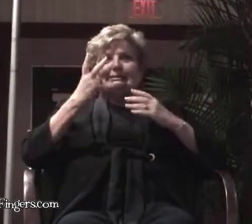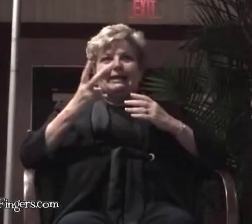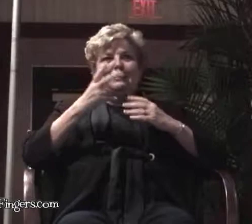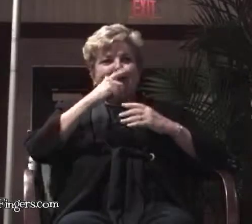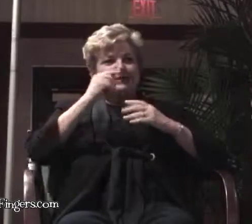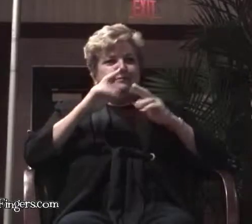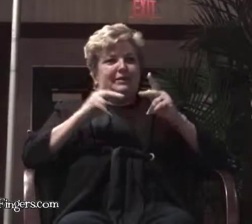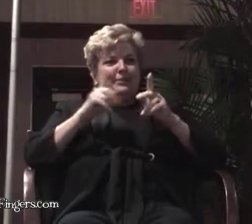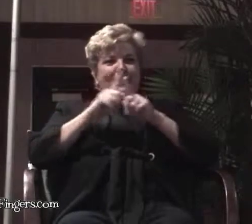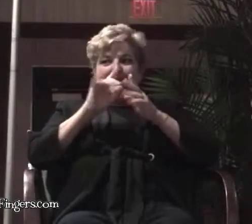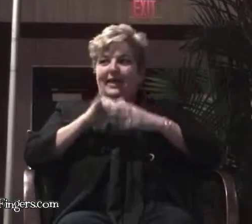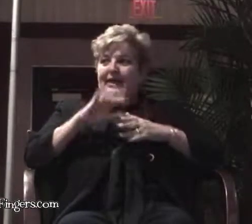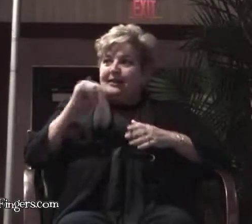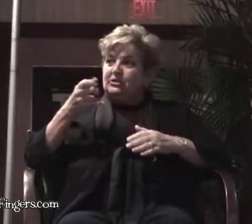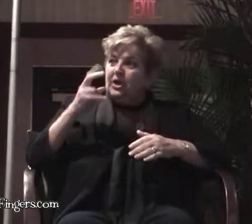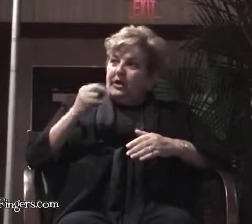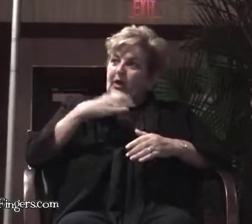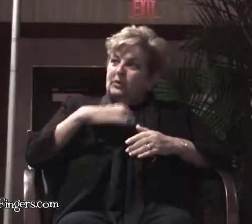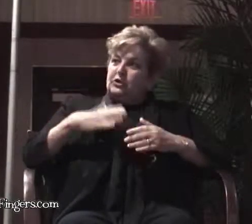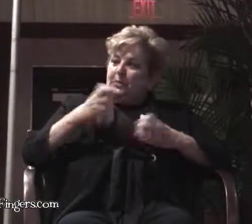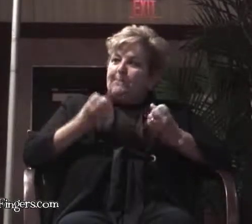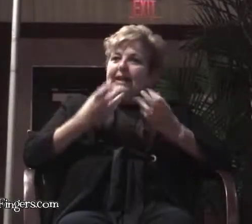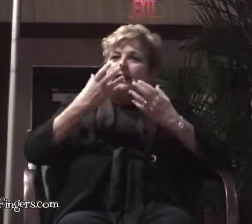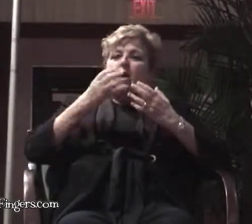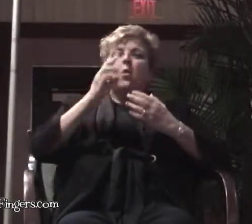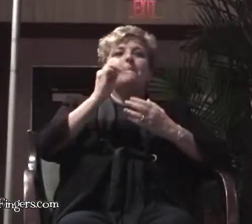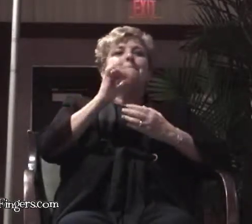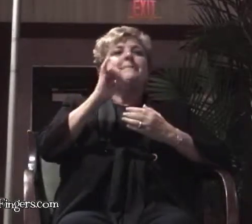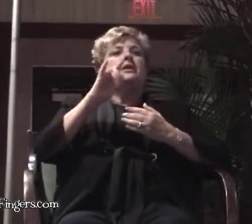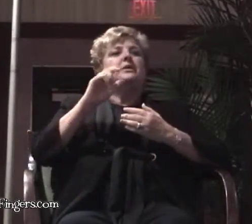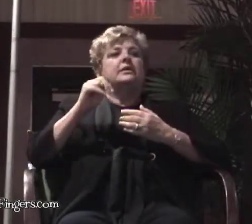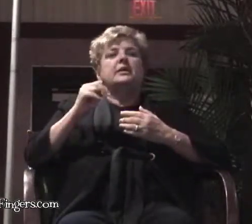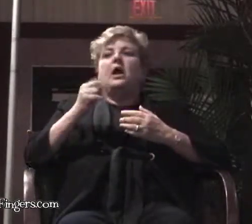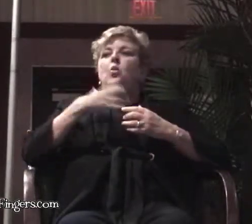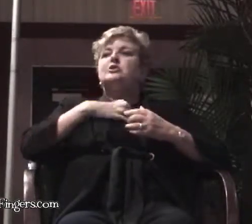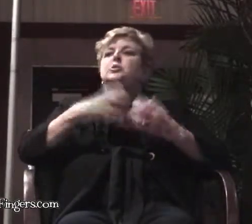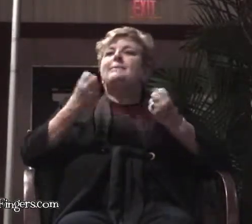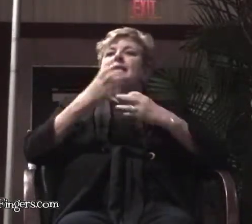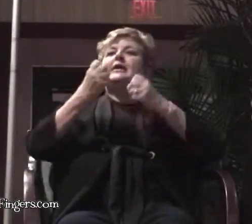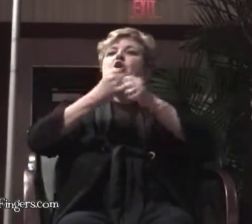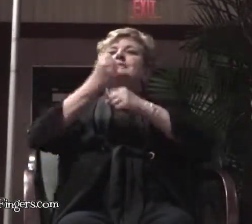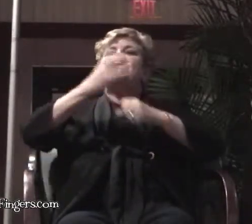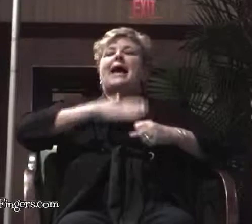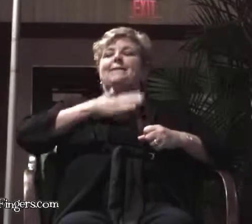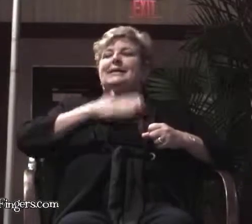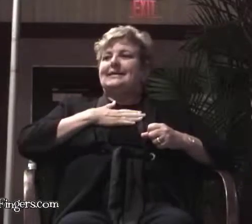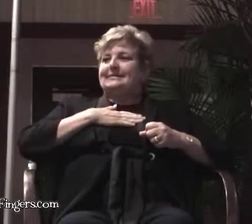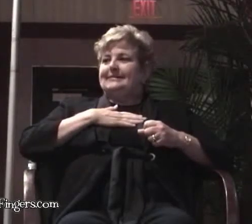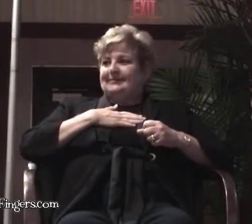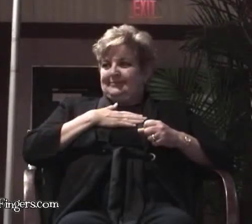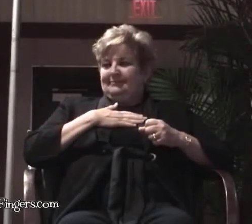I've come to know in Alcoholics Anonymous. And all you have to do is stick around and let us love you. And your